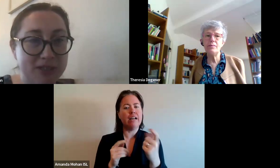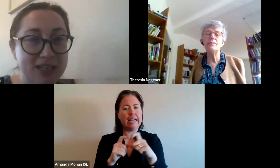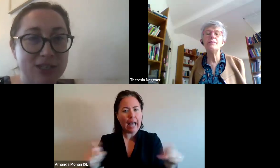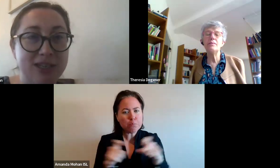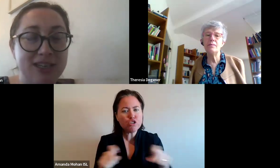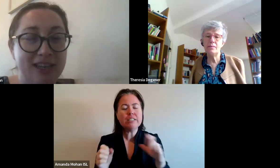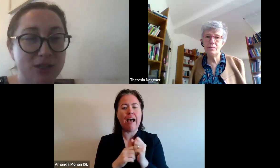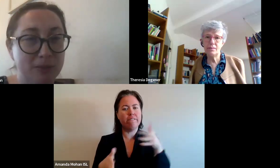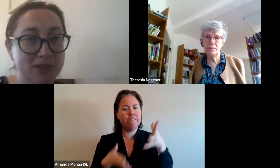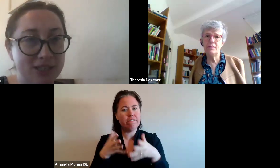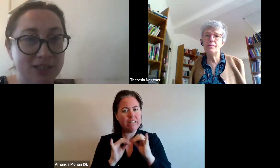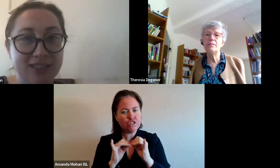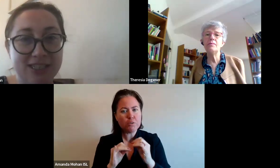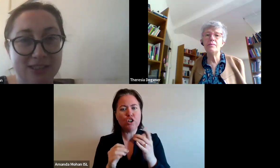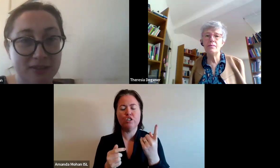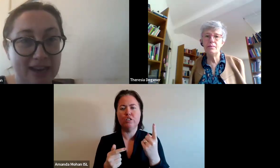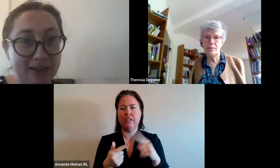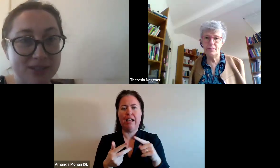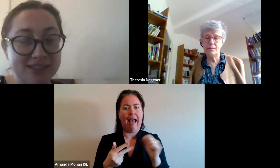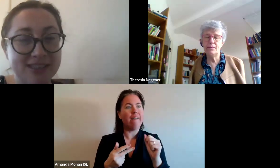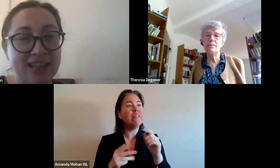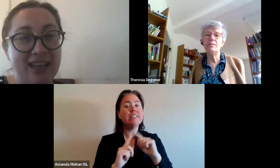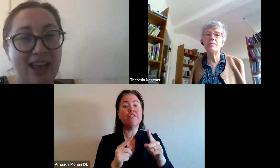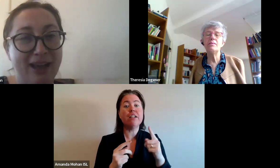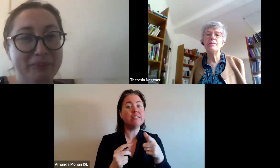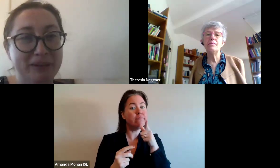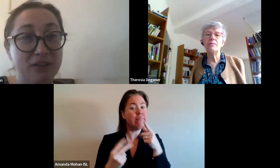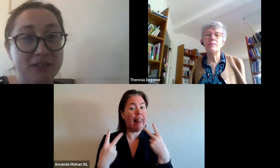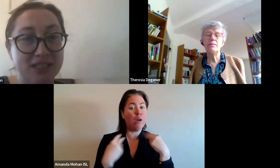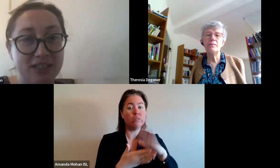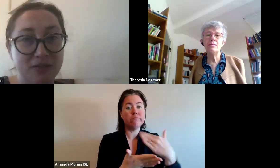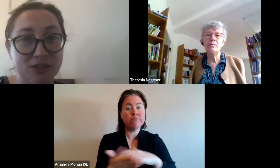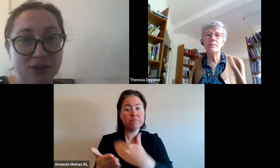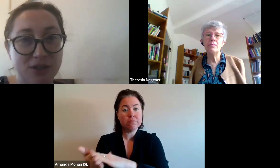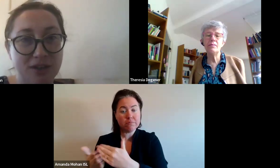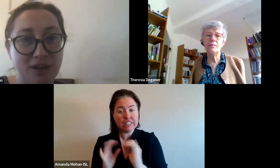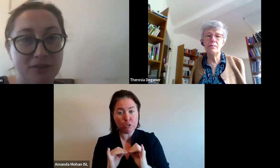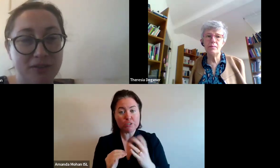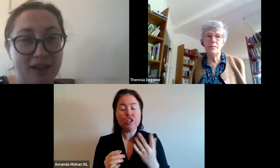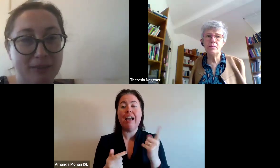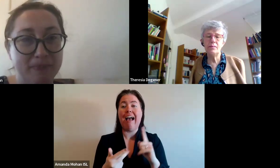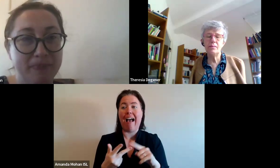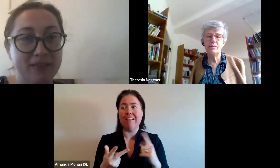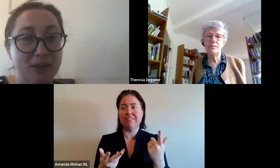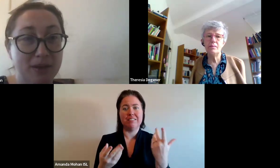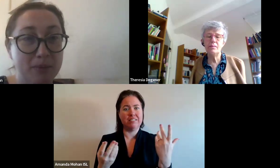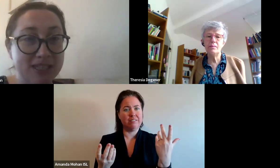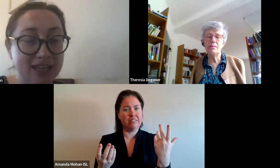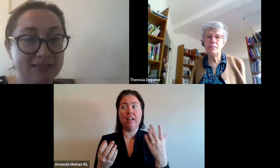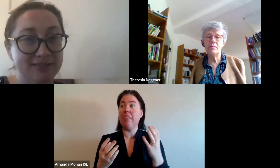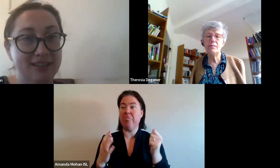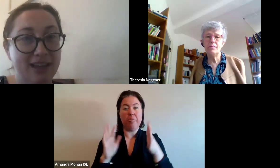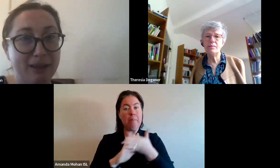language interpretation and interpretation into different languages, and the physical infrastructure of the